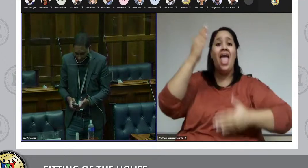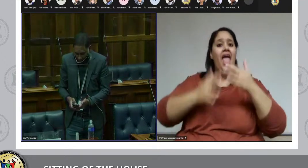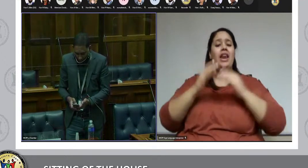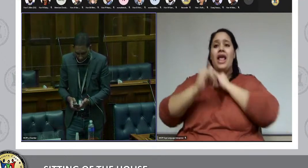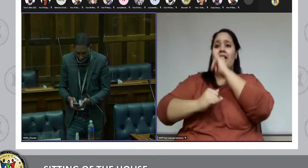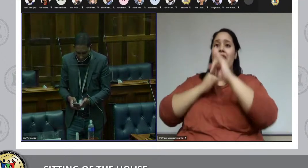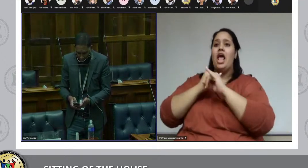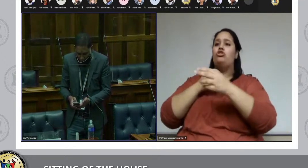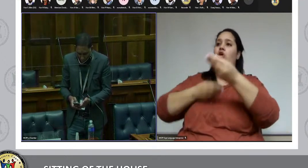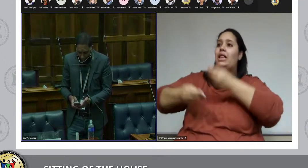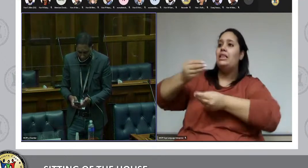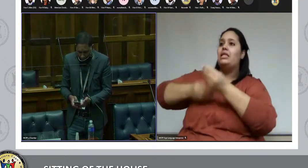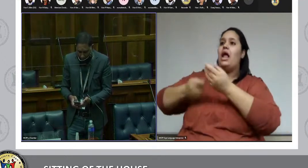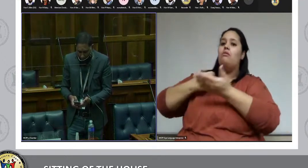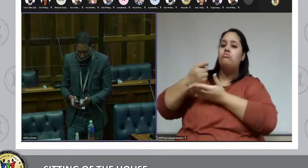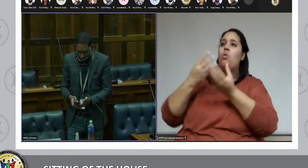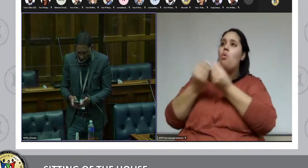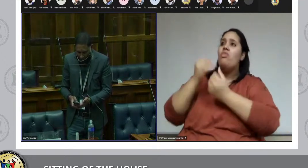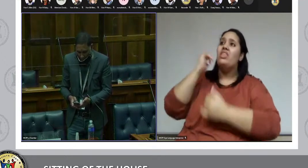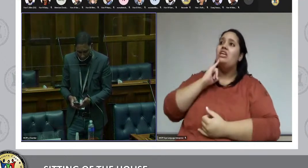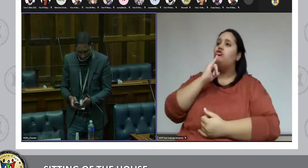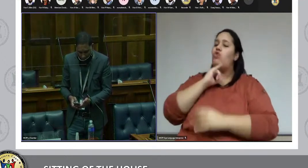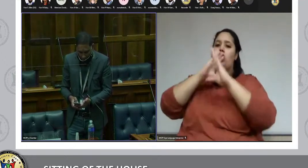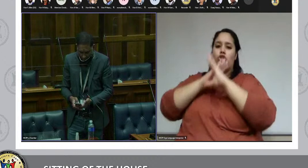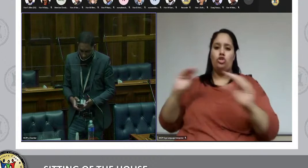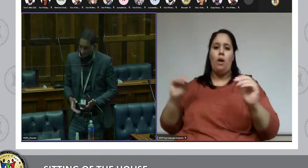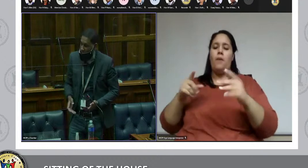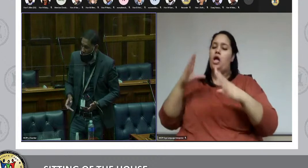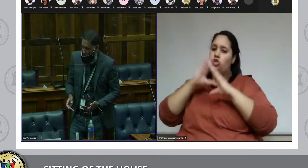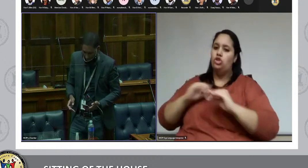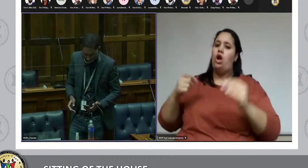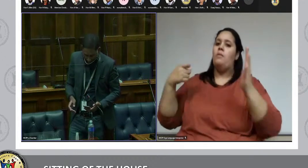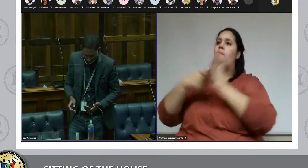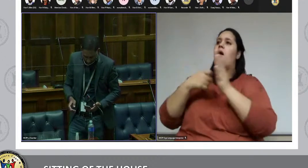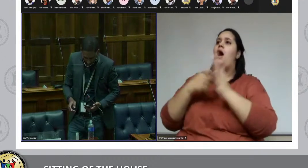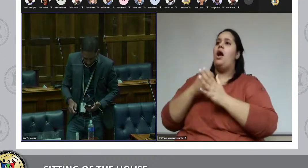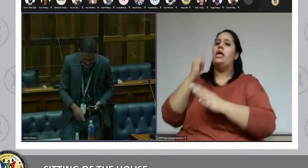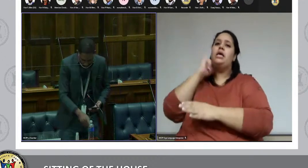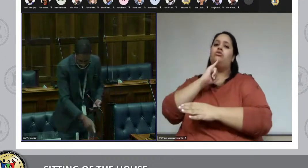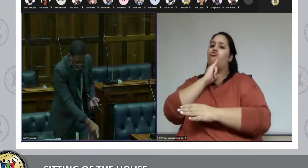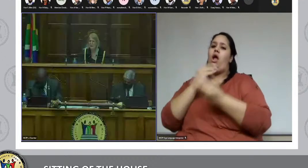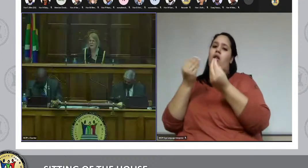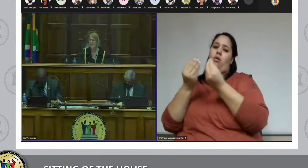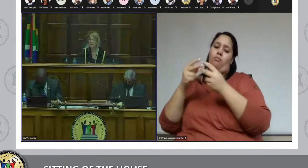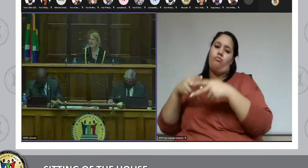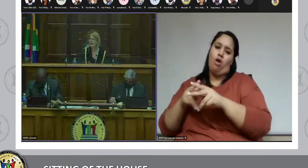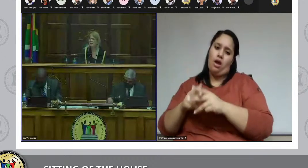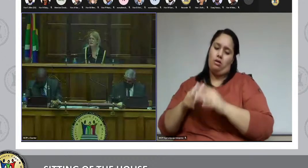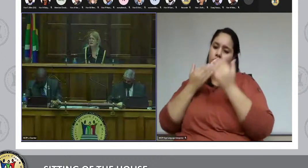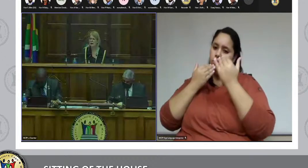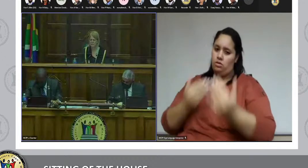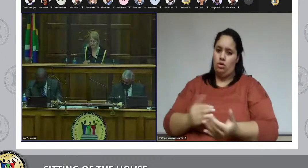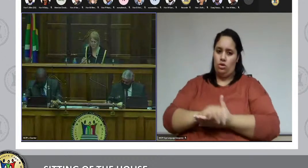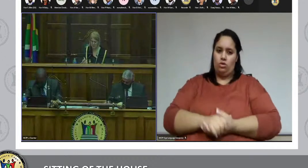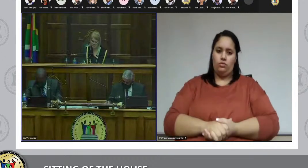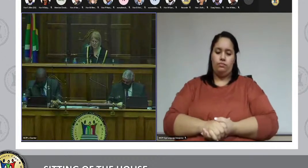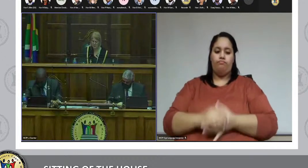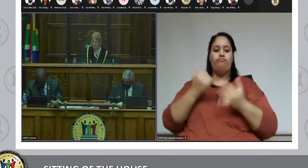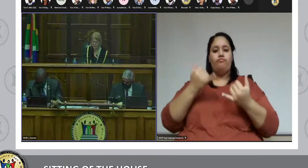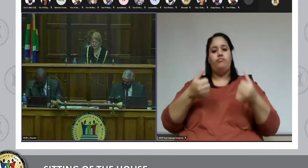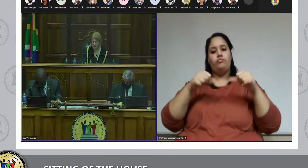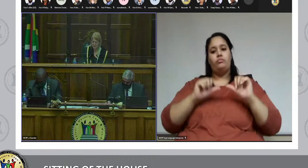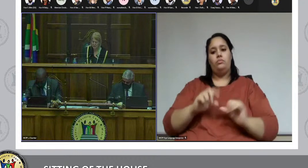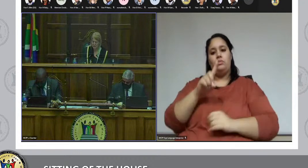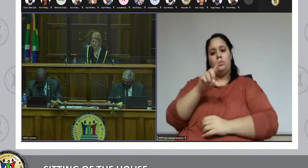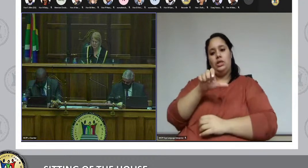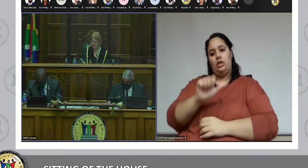with Israel and to stop buying Israeli products. I thank you, Deputy Thank you, Speaker. Honourable Member. Now I recognise the DA.